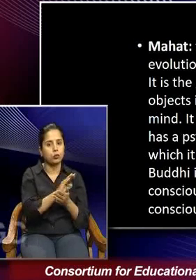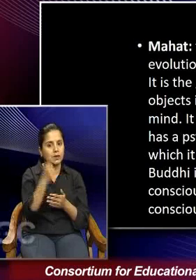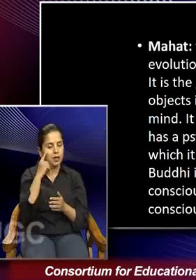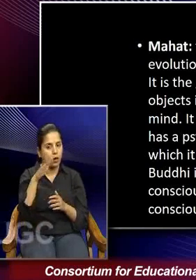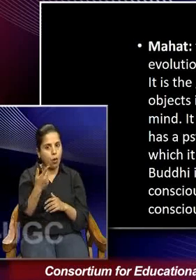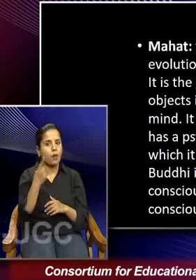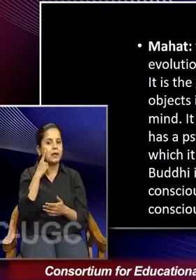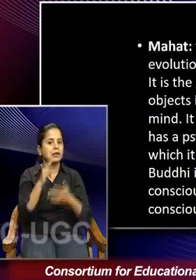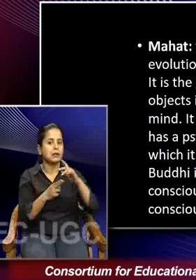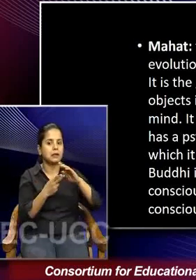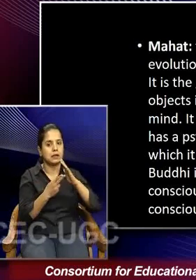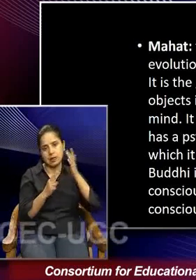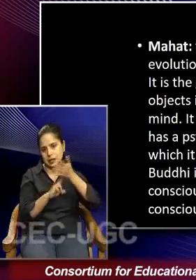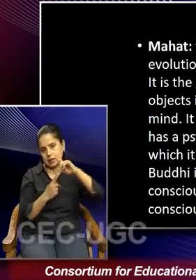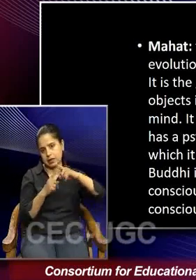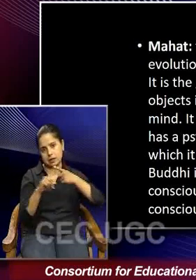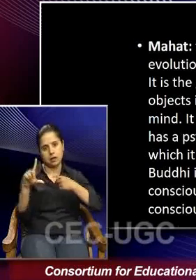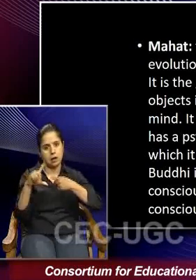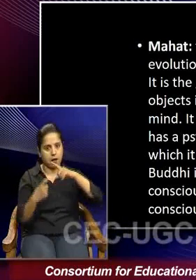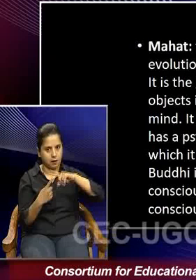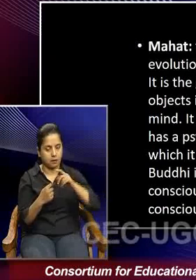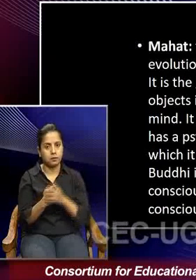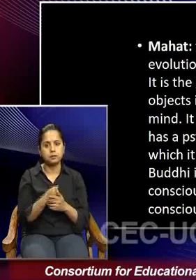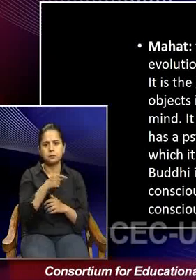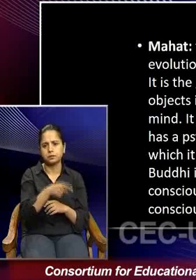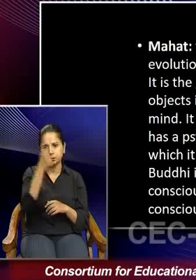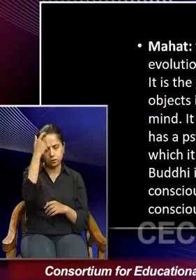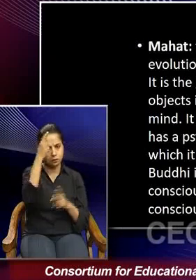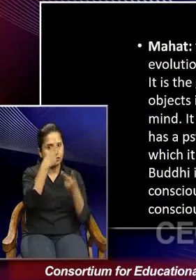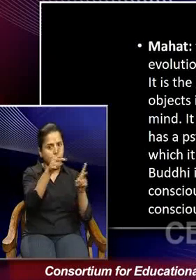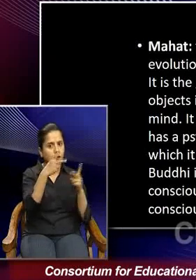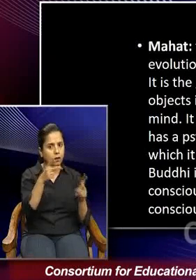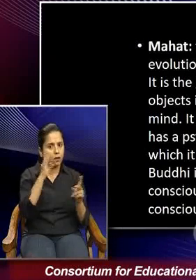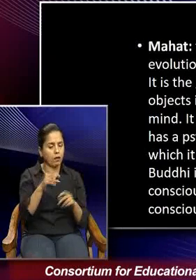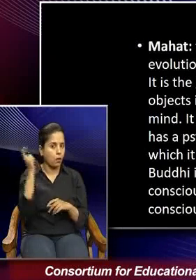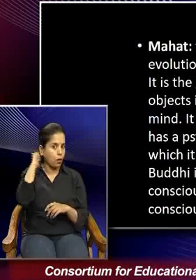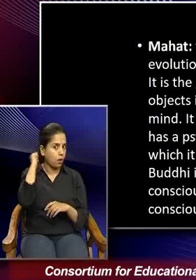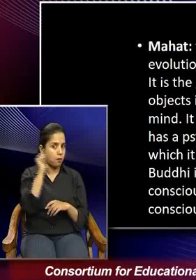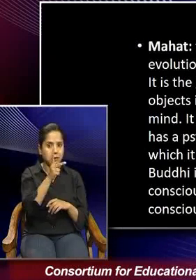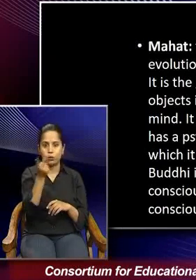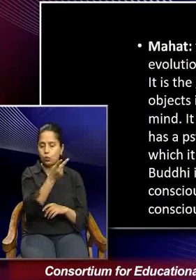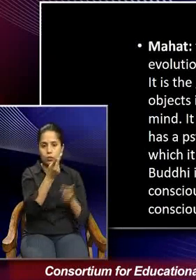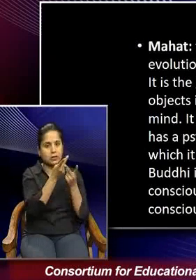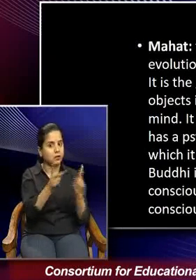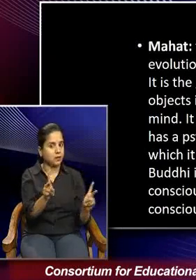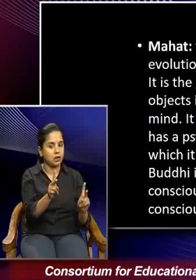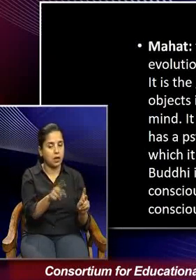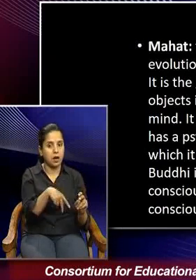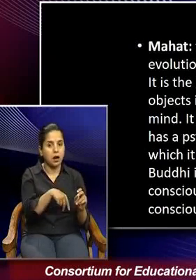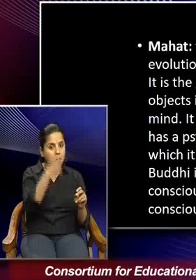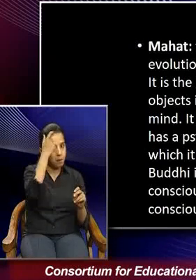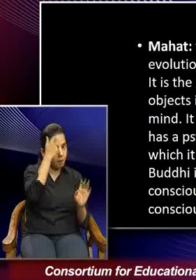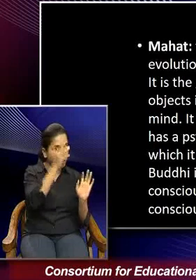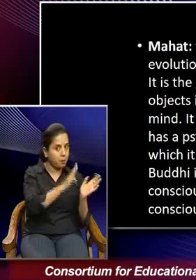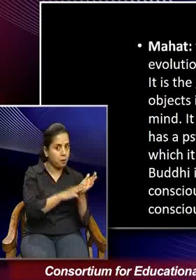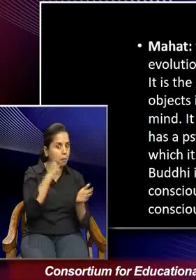intellect. So, Buddhi is distinguished from consciousness, where it is